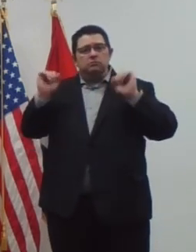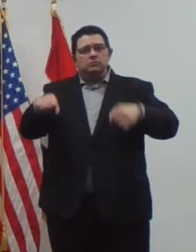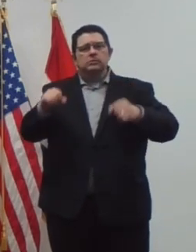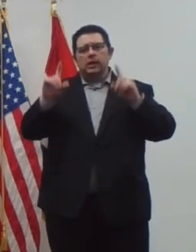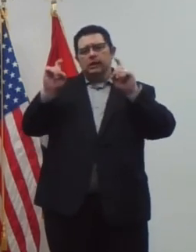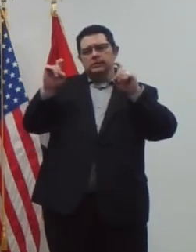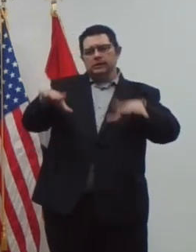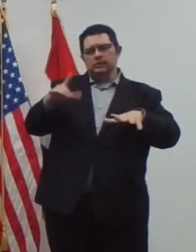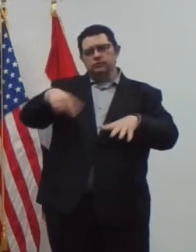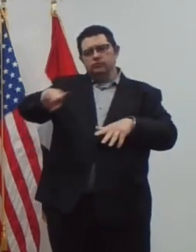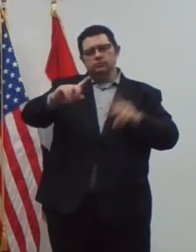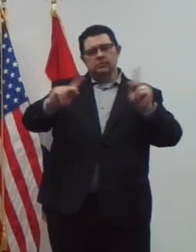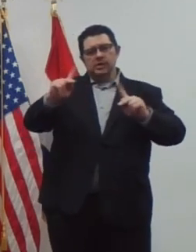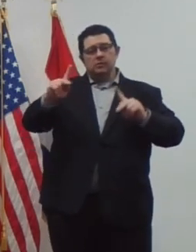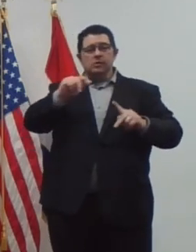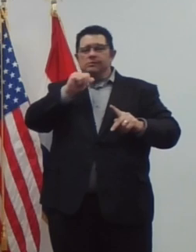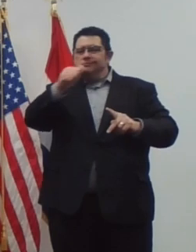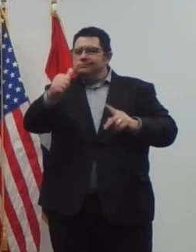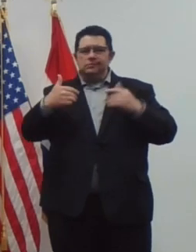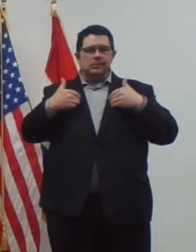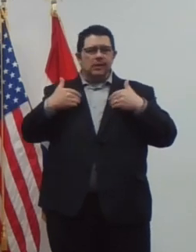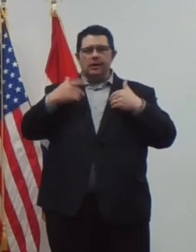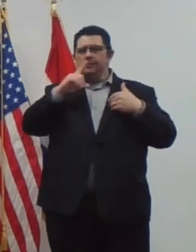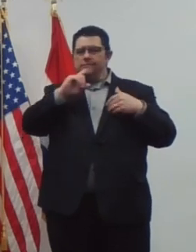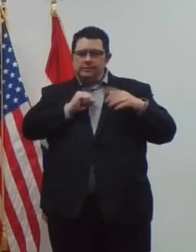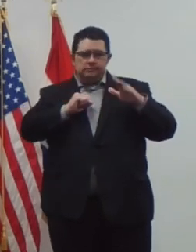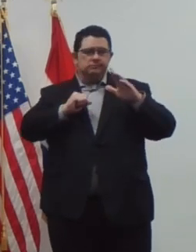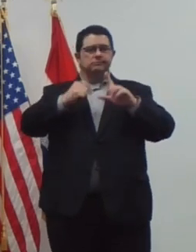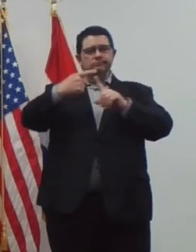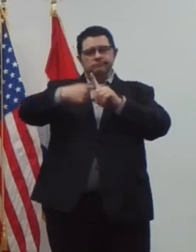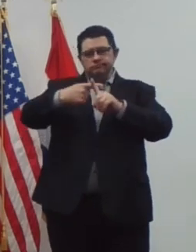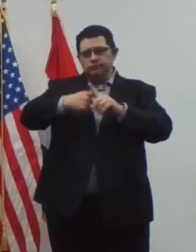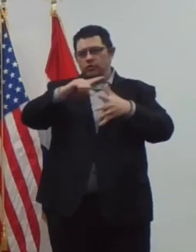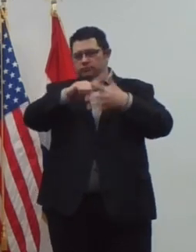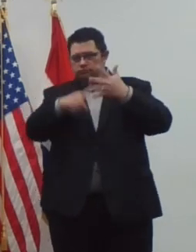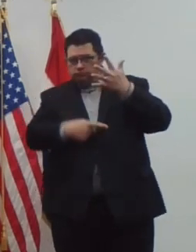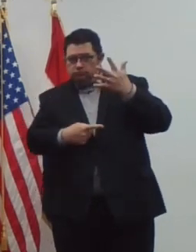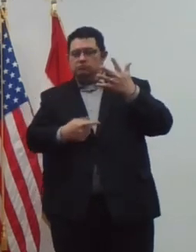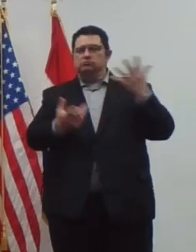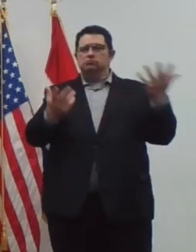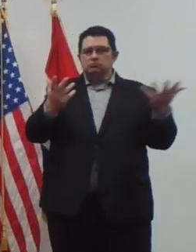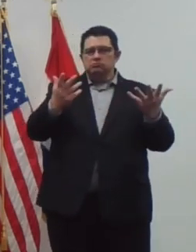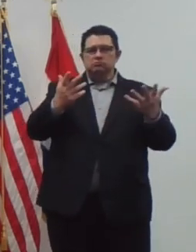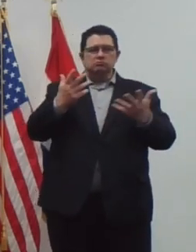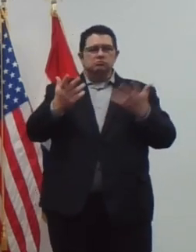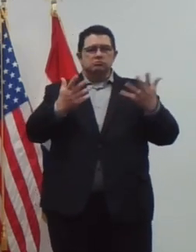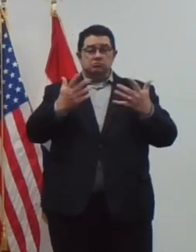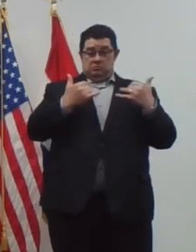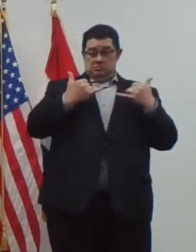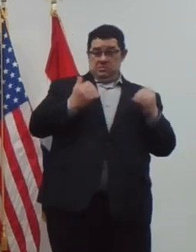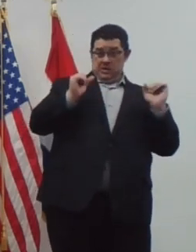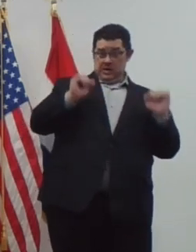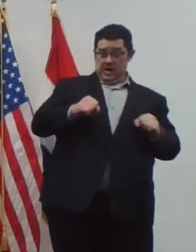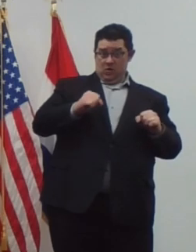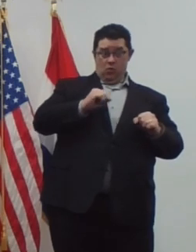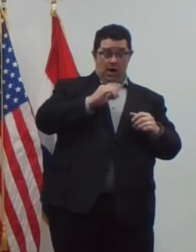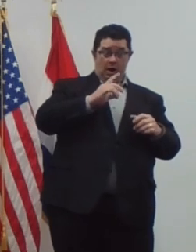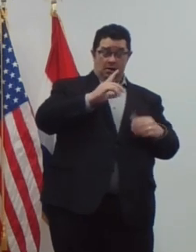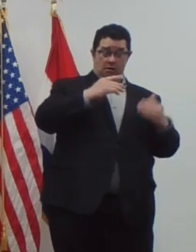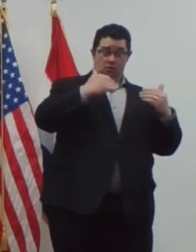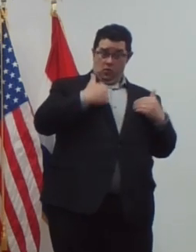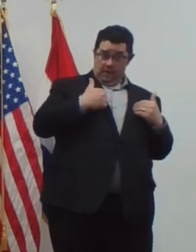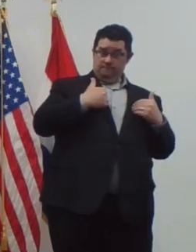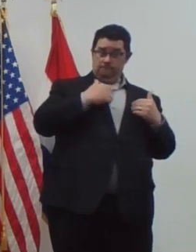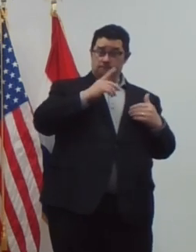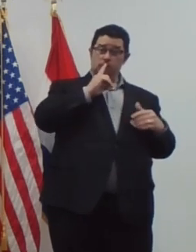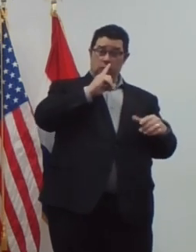our community, and in high-risk populations, we can test asymptomatic individuals. There are many, many different